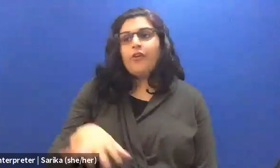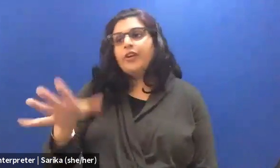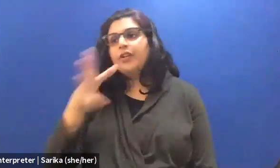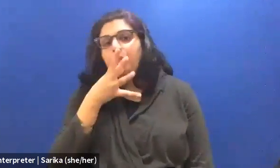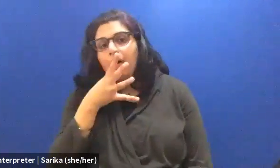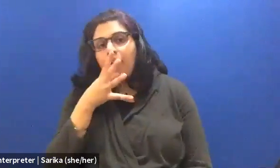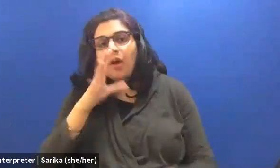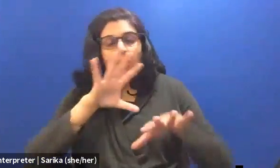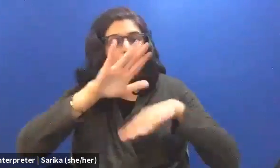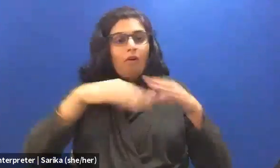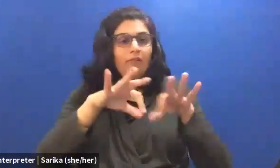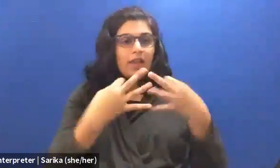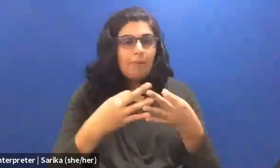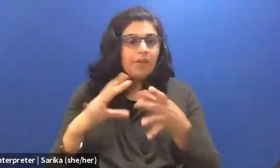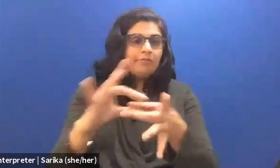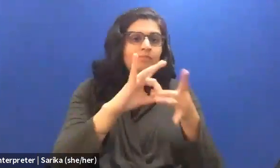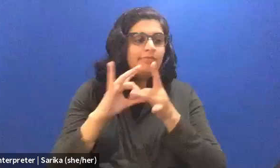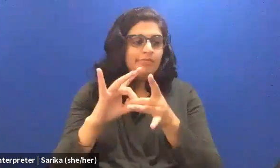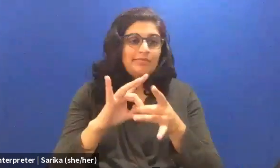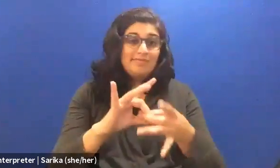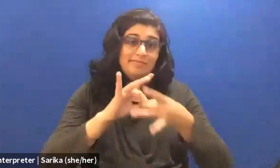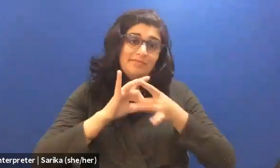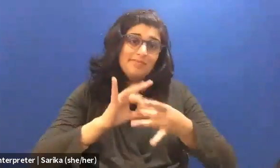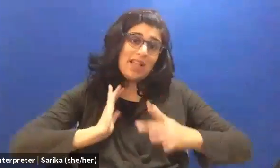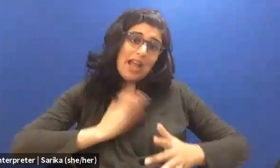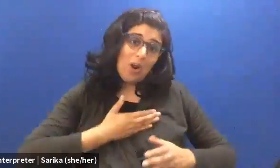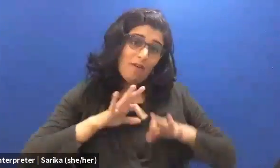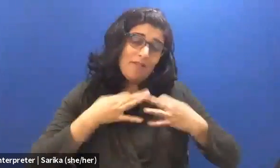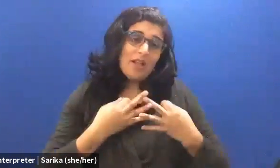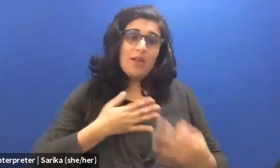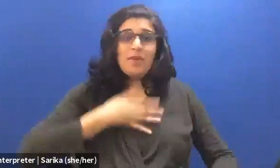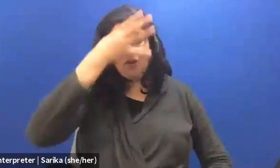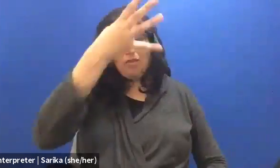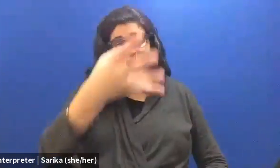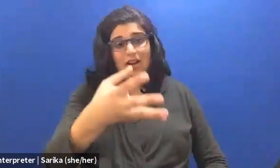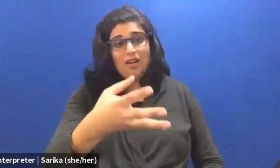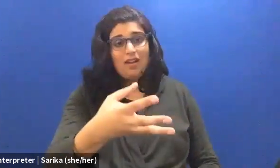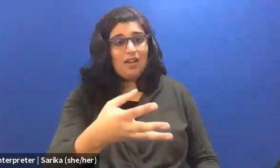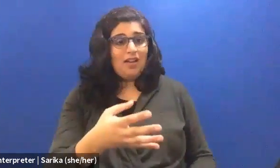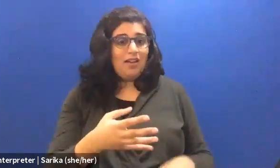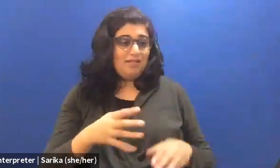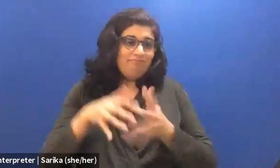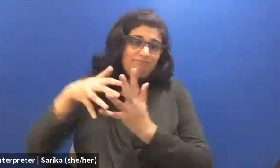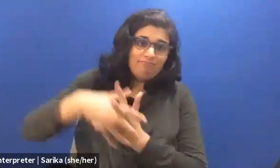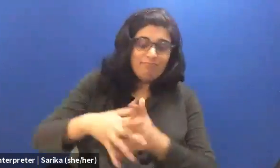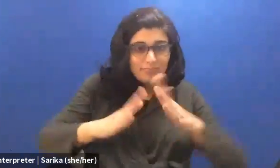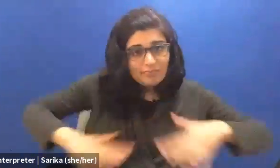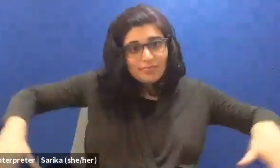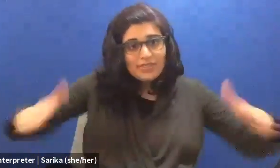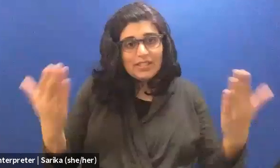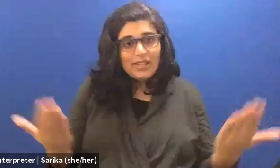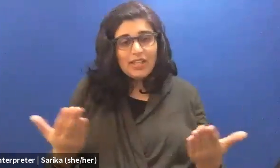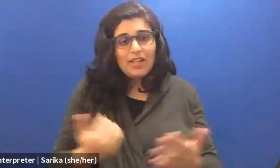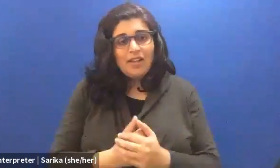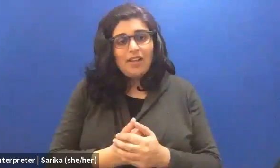and that whole family were close friends of my family. You know, my grandfather had homesteaded out here. They